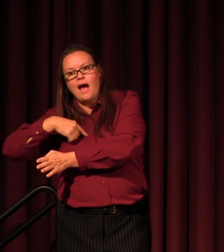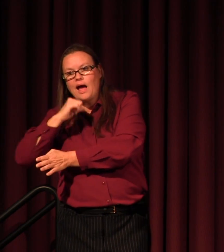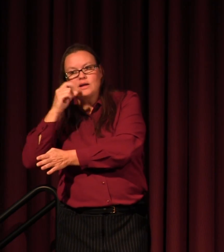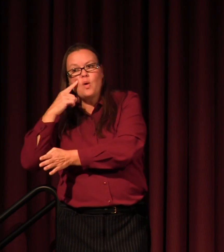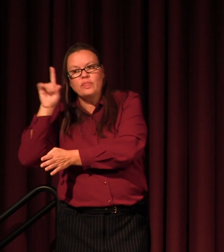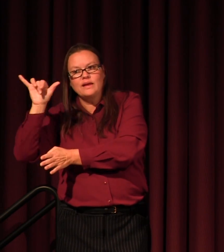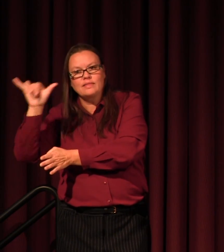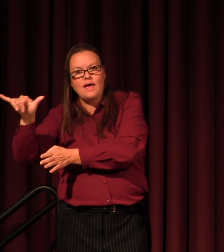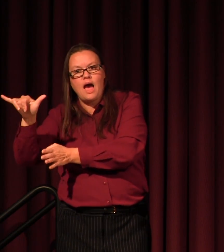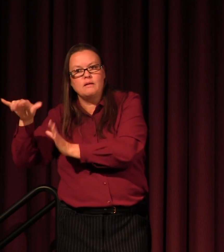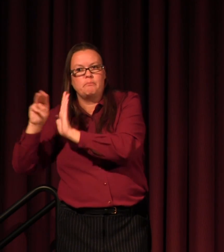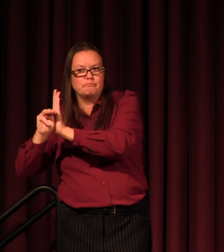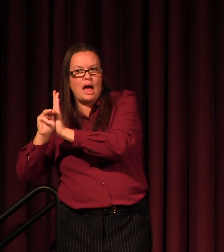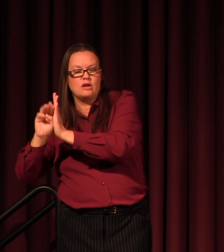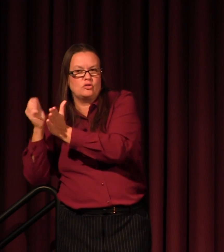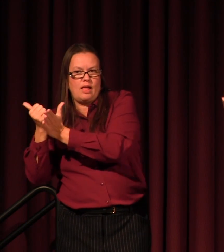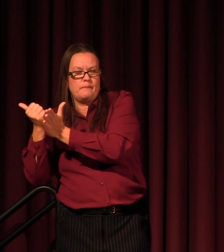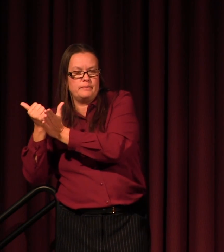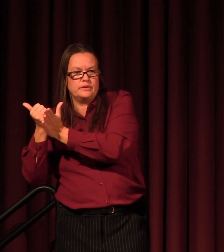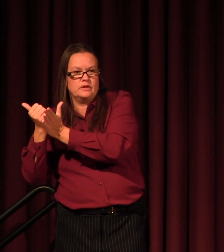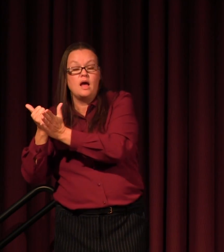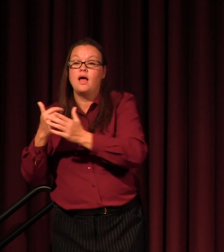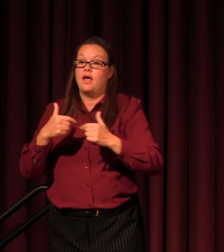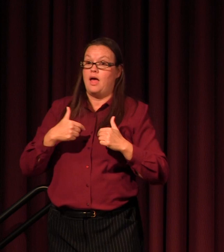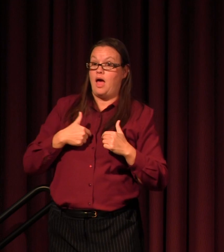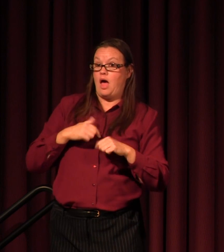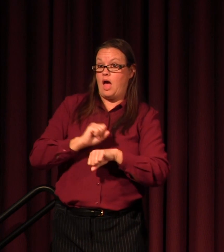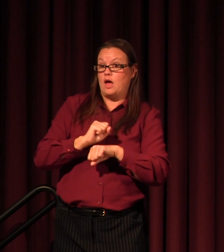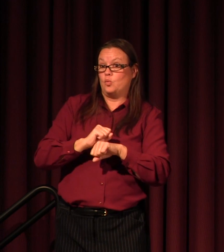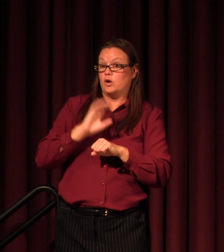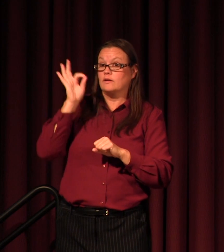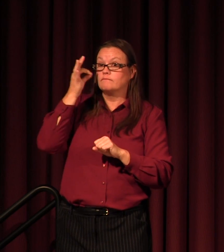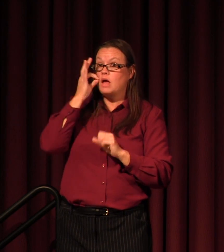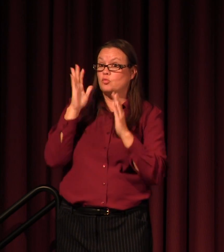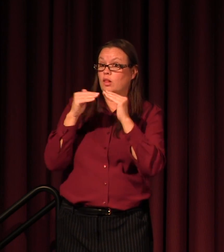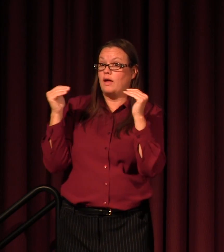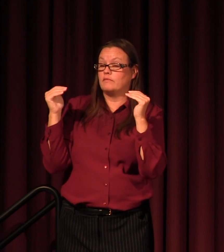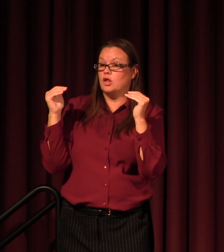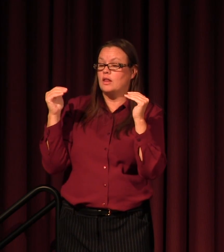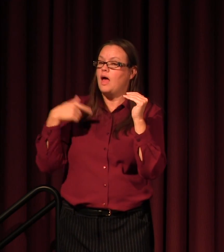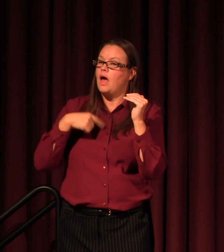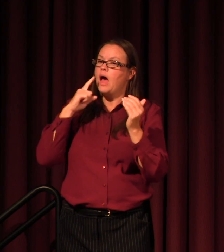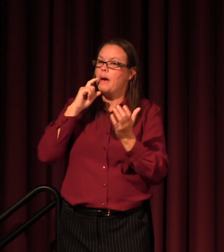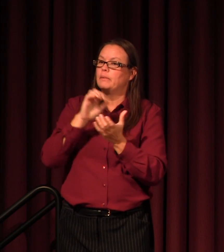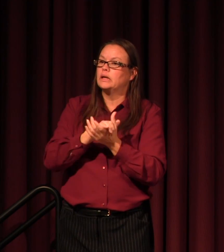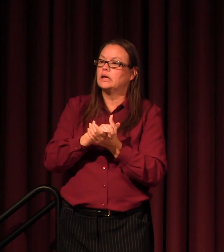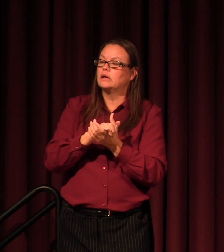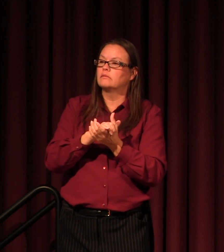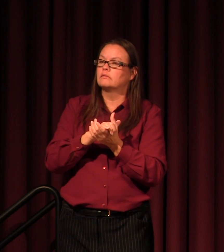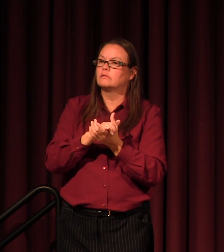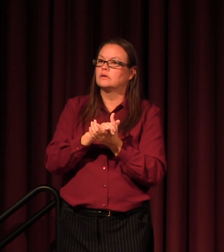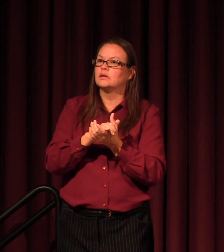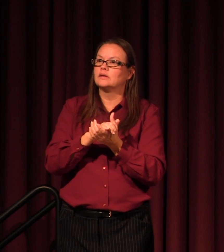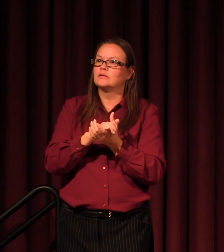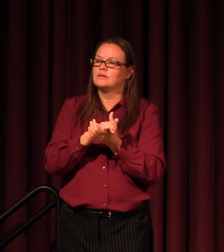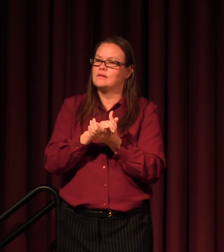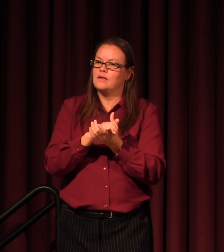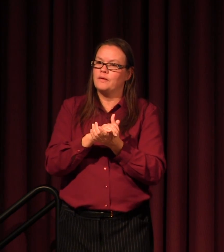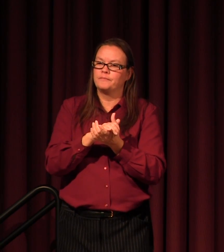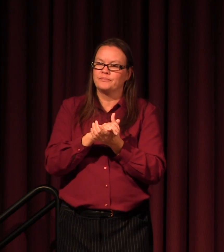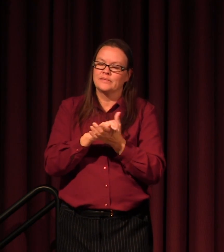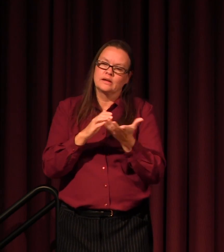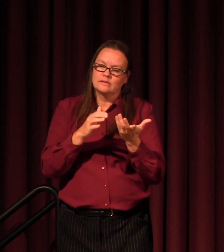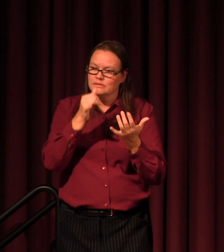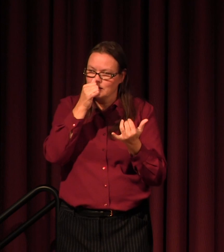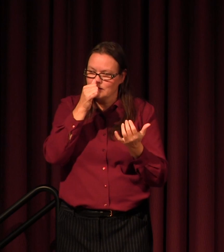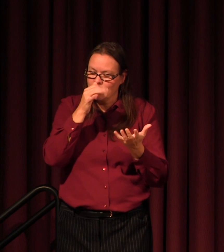term. I've always been a person, even though I worked at the federal level, that believes that, it's a silly